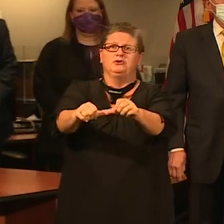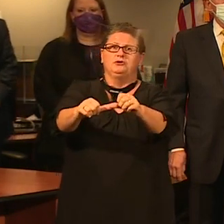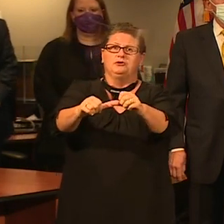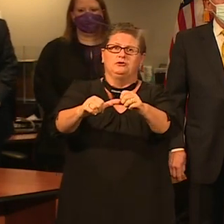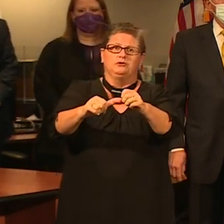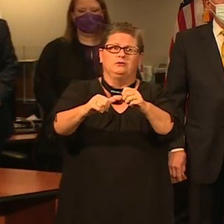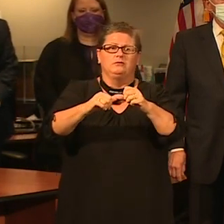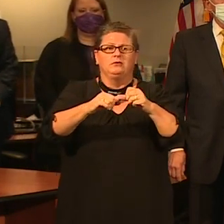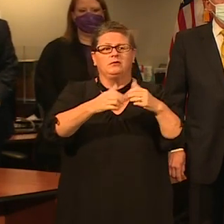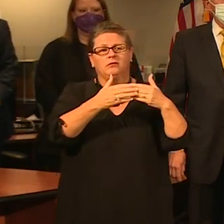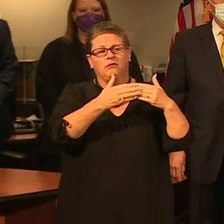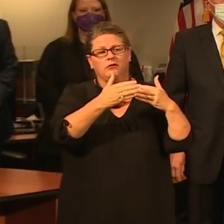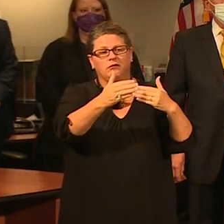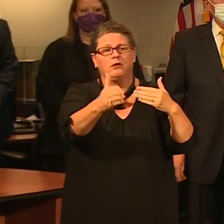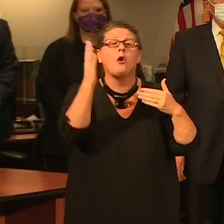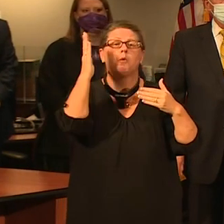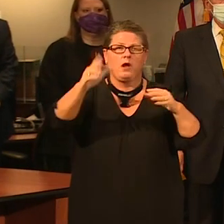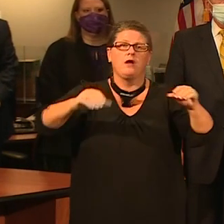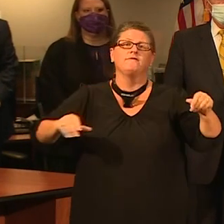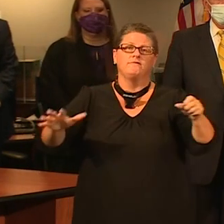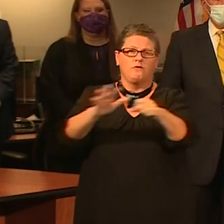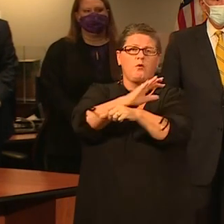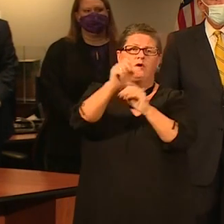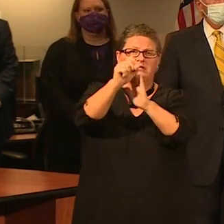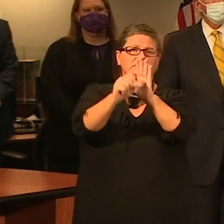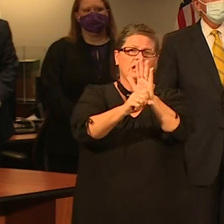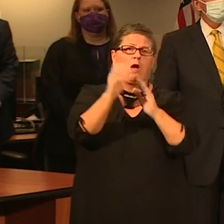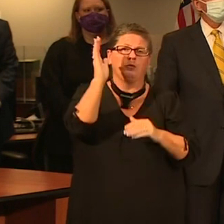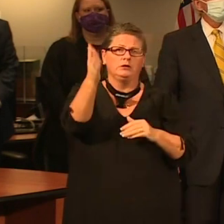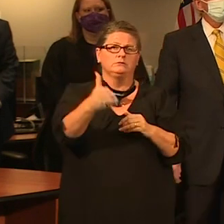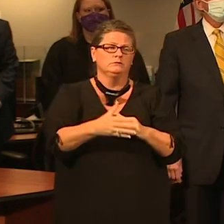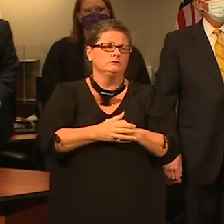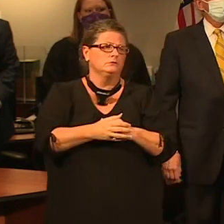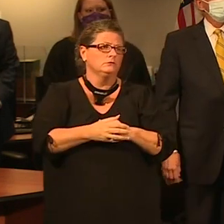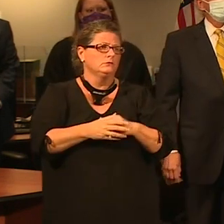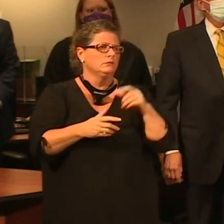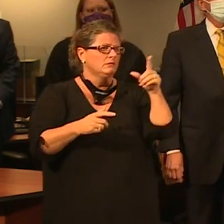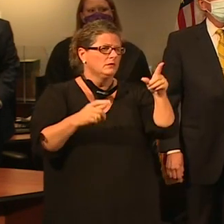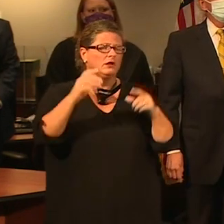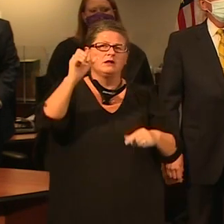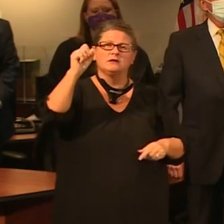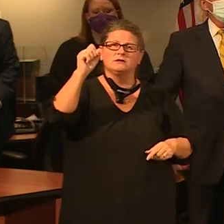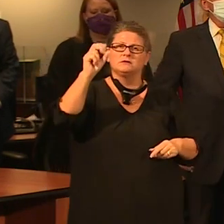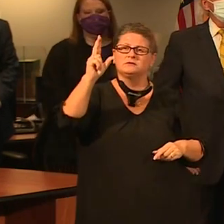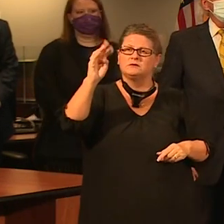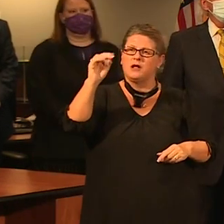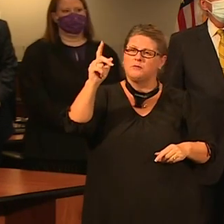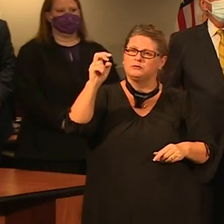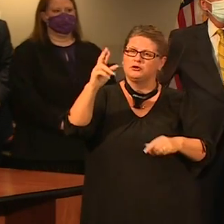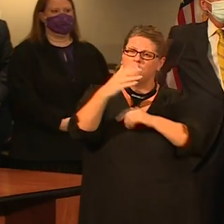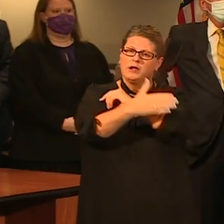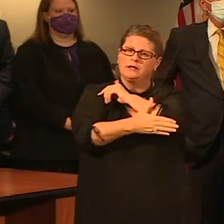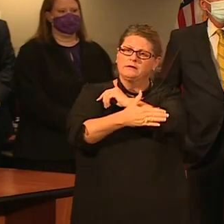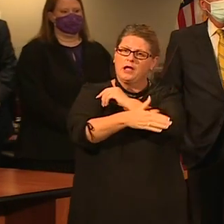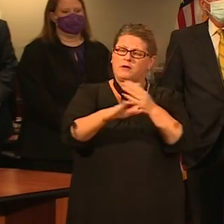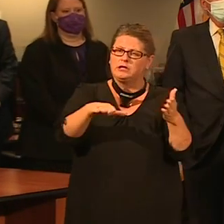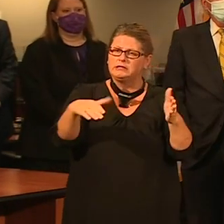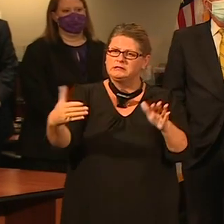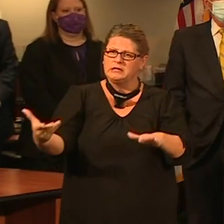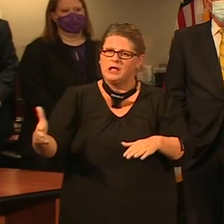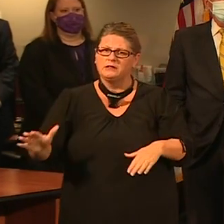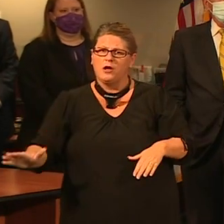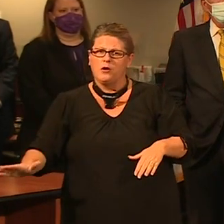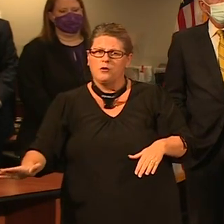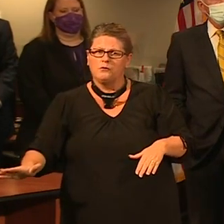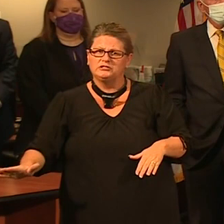it's statewide, but it is getting rolled out currently. Director Taylor, what happened with that Sumter County death where we were told it was a child who died, it turns out